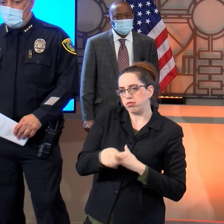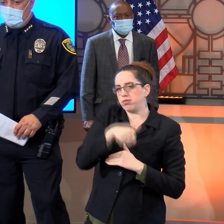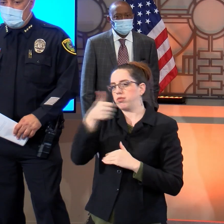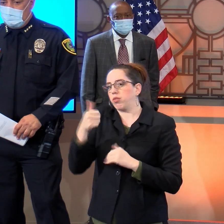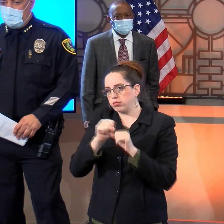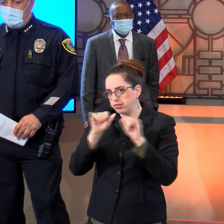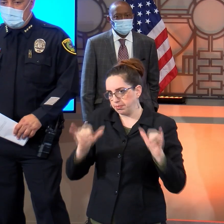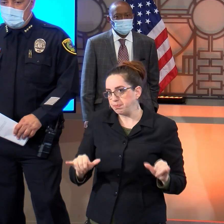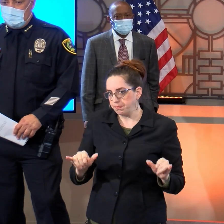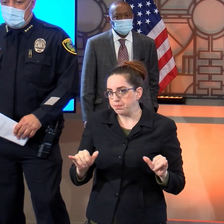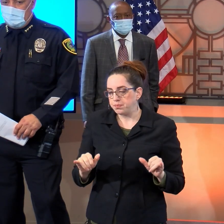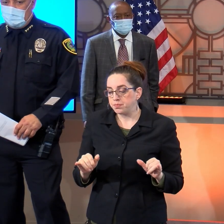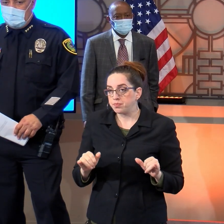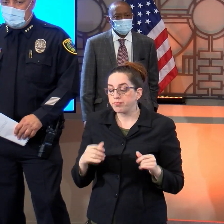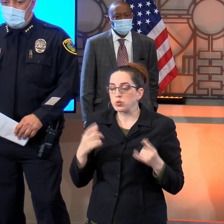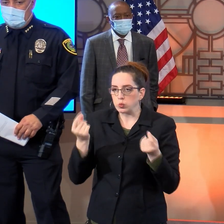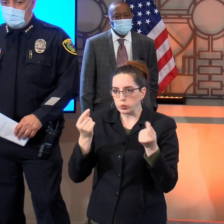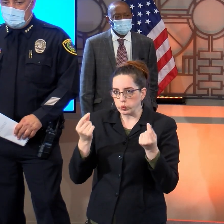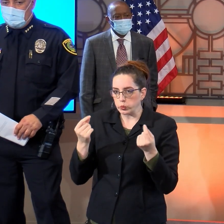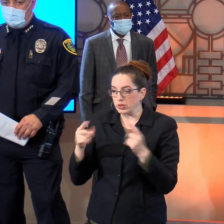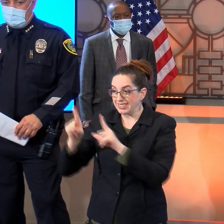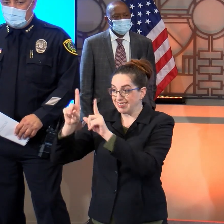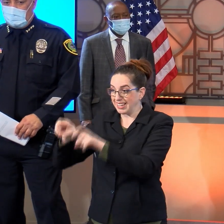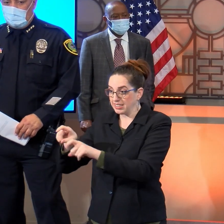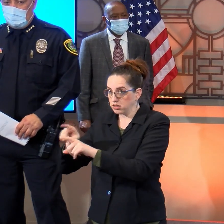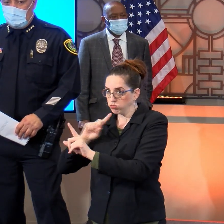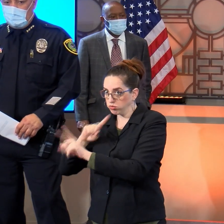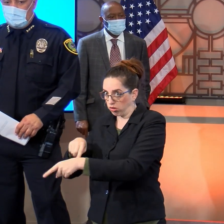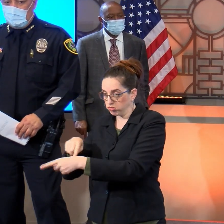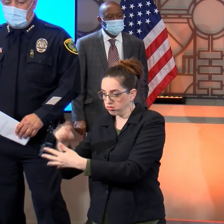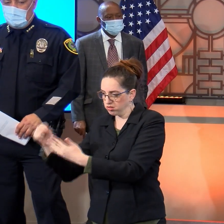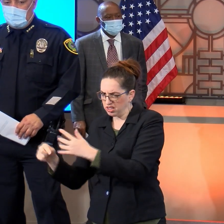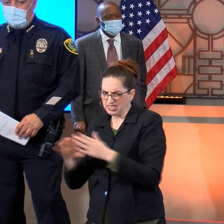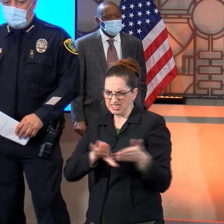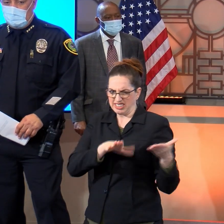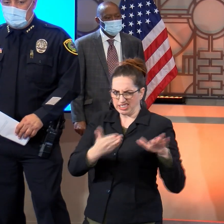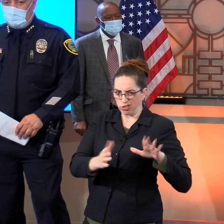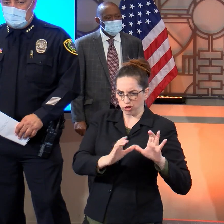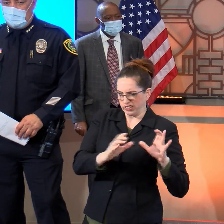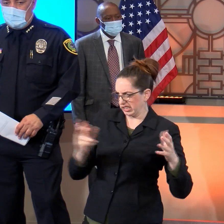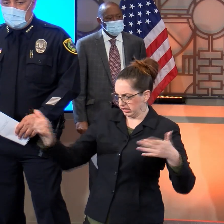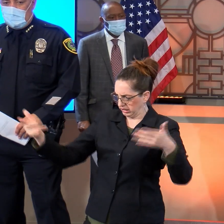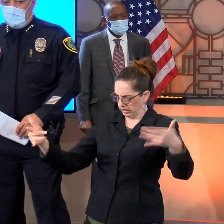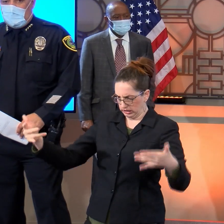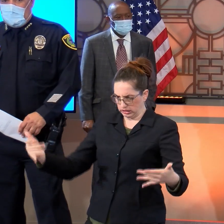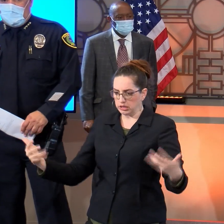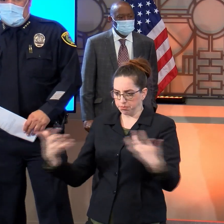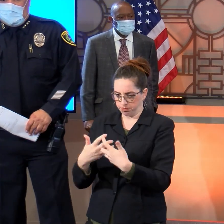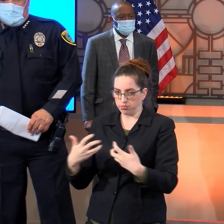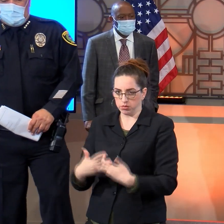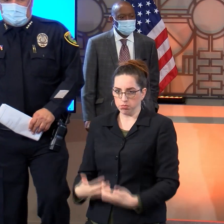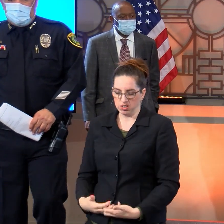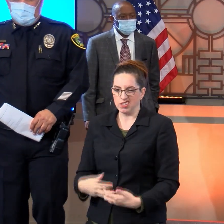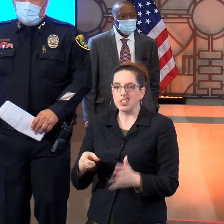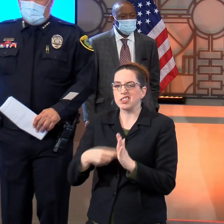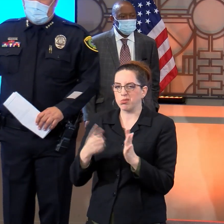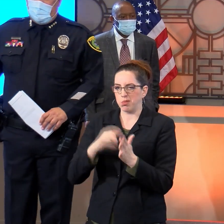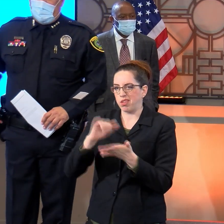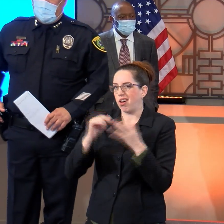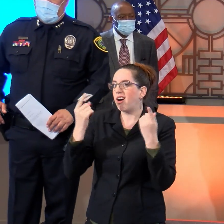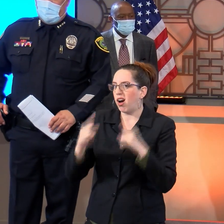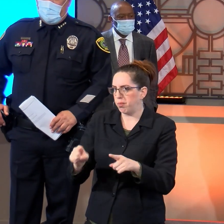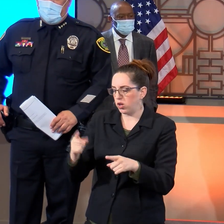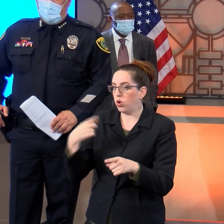where we are matching test results to death certificates. And that's where some of these late delays are coming. We're finally being